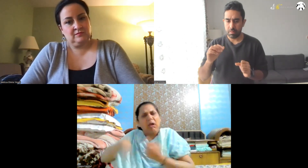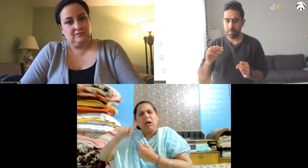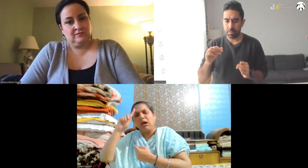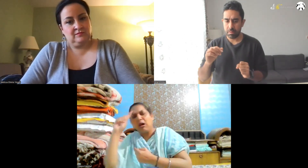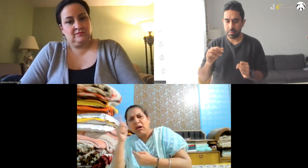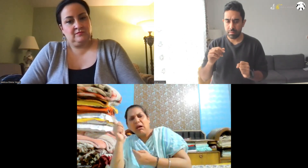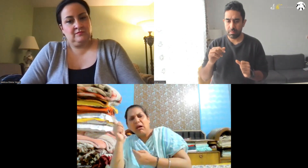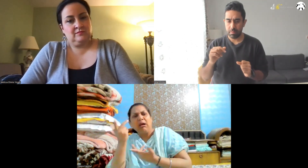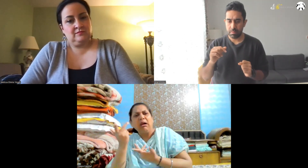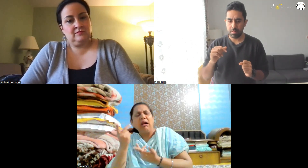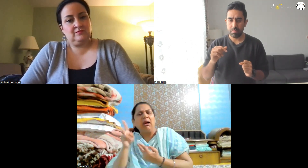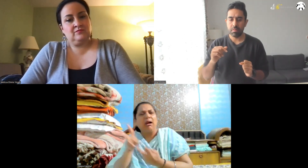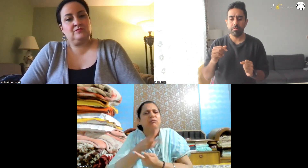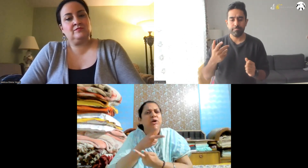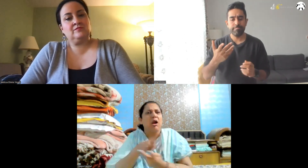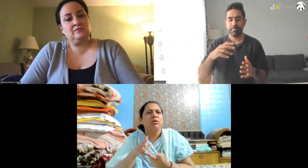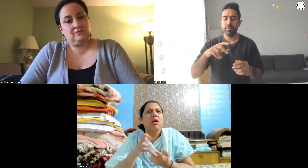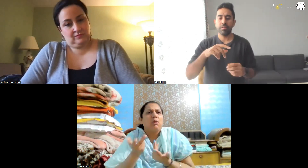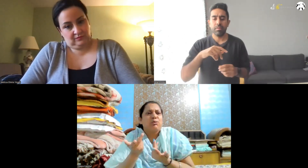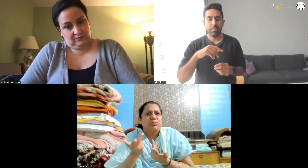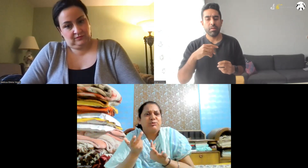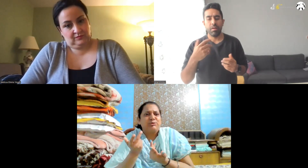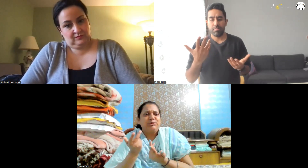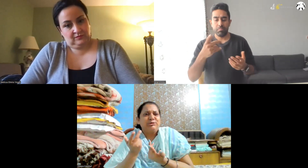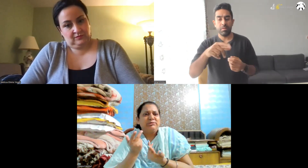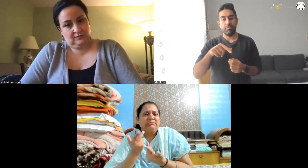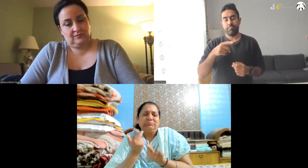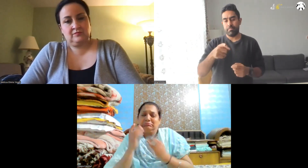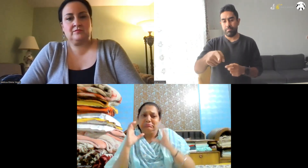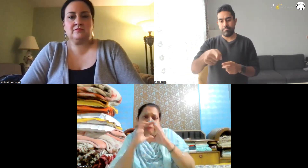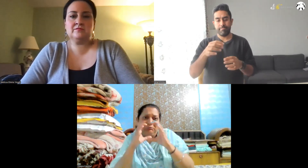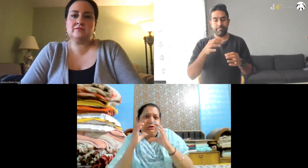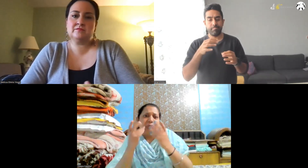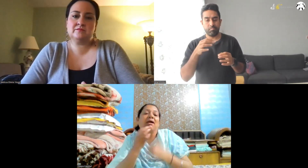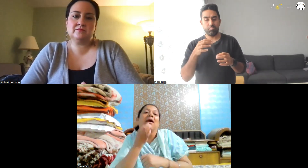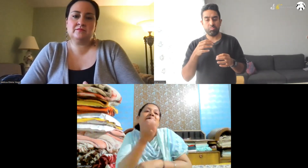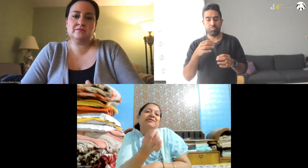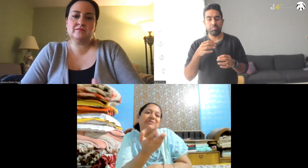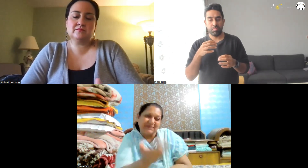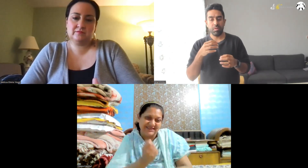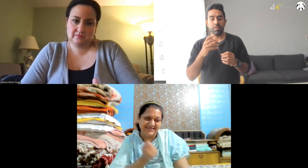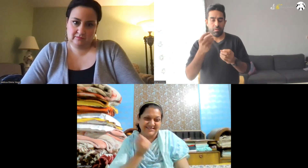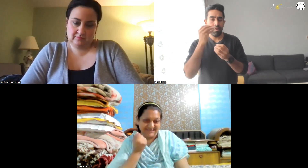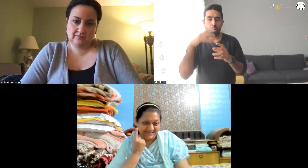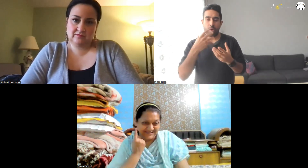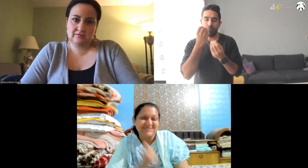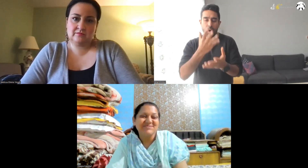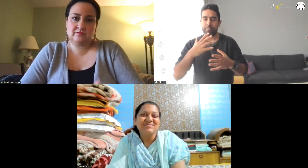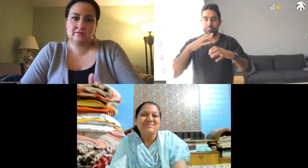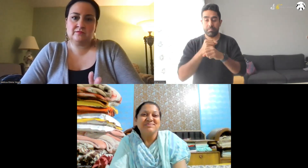we can take care of our health. So how we can just take care between these two thoughts,